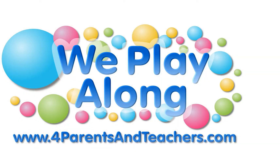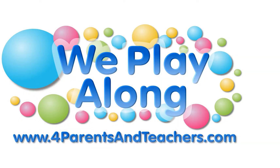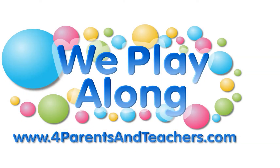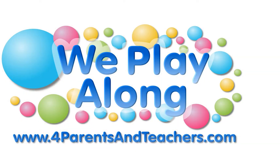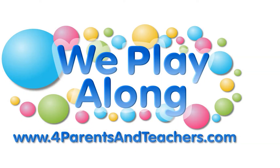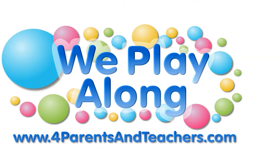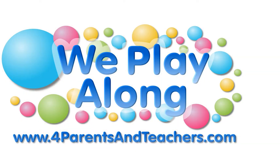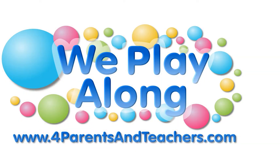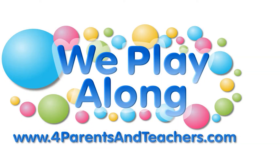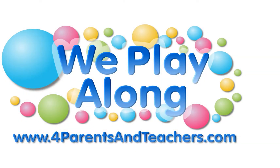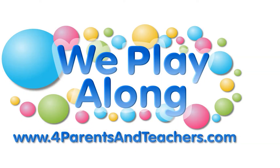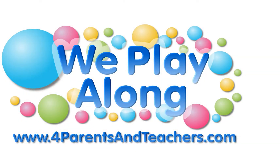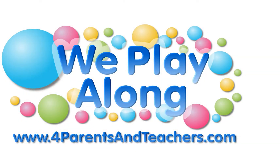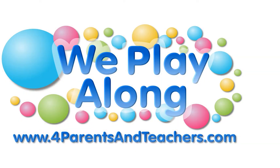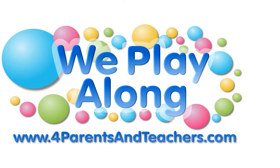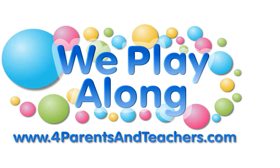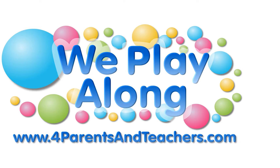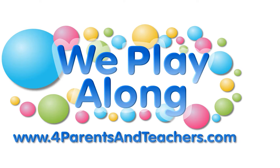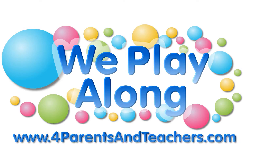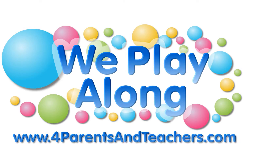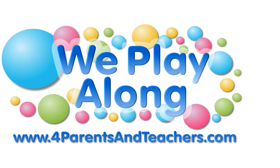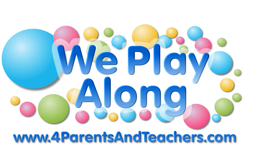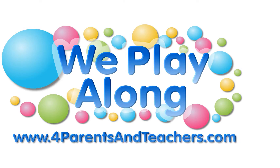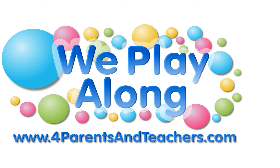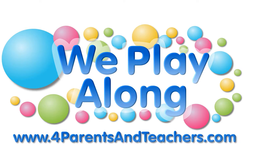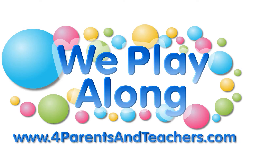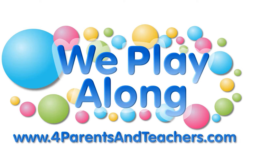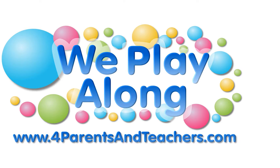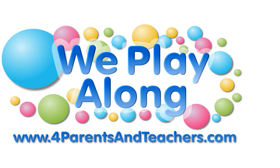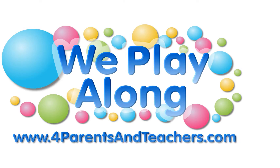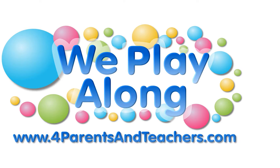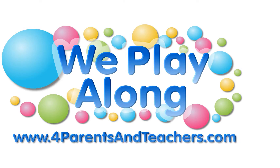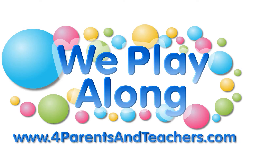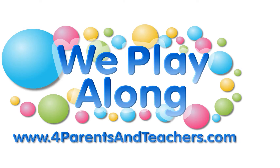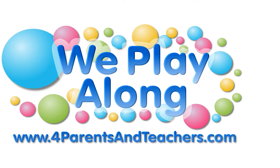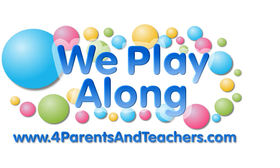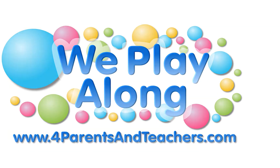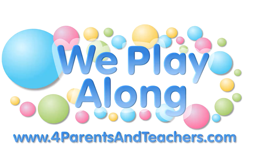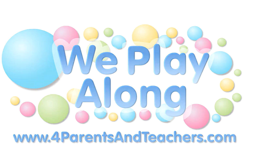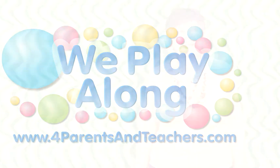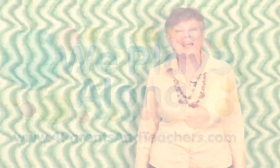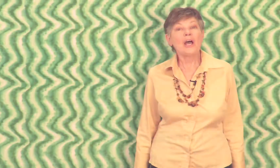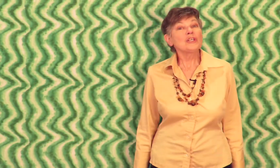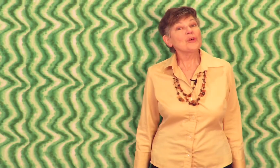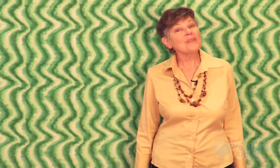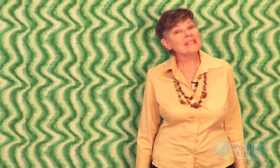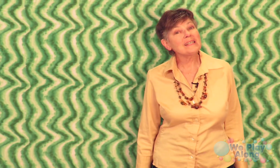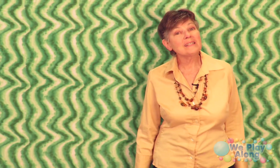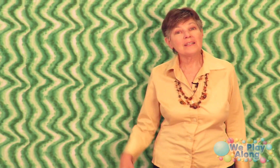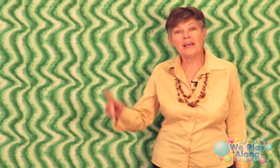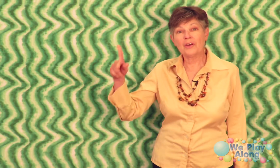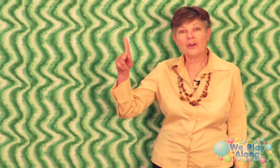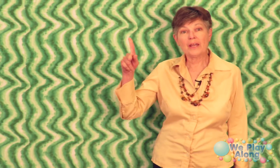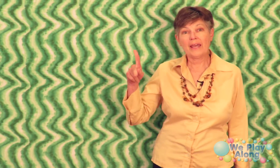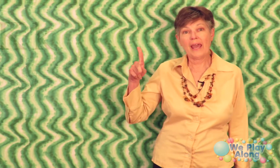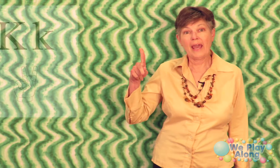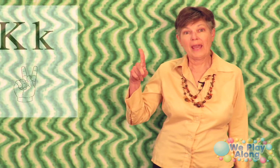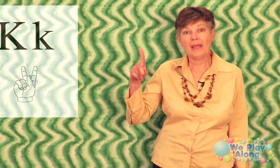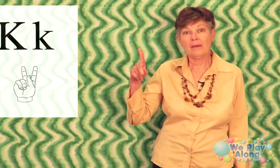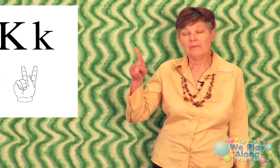along. Come on and play along. Play, play, play along. Come on and play along. So this is the letter K.